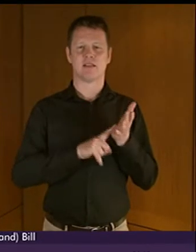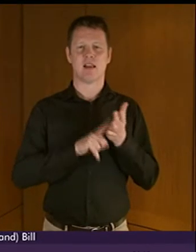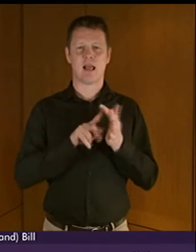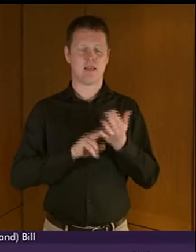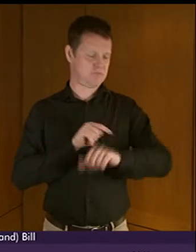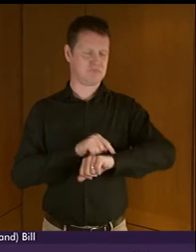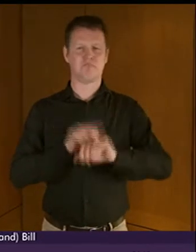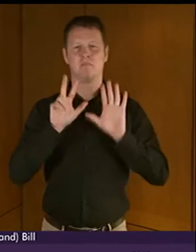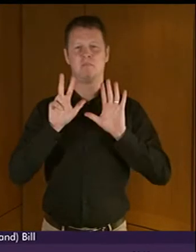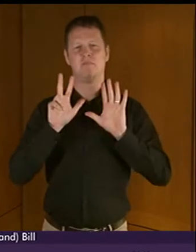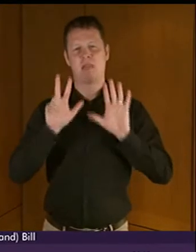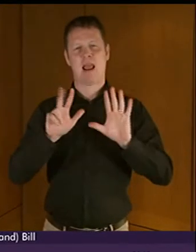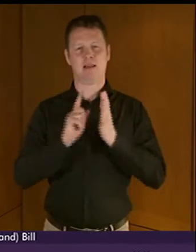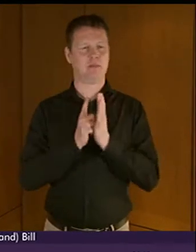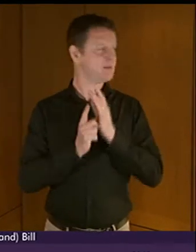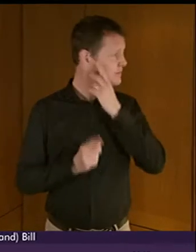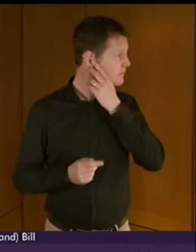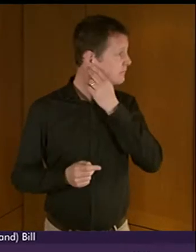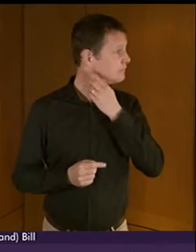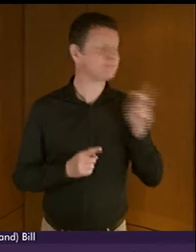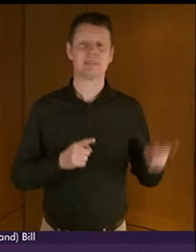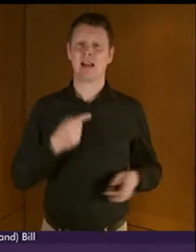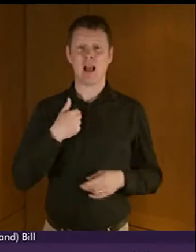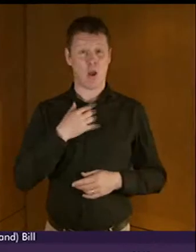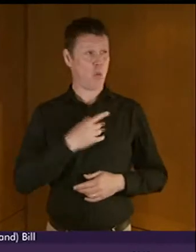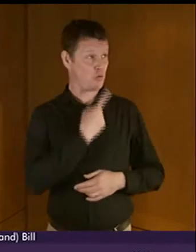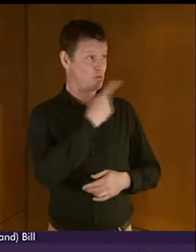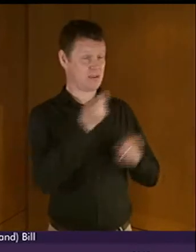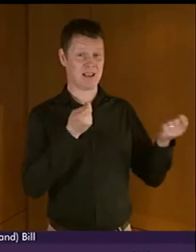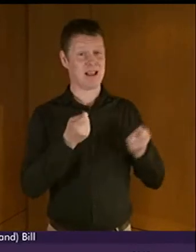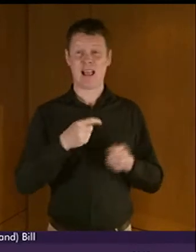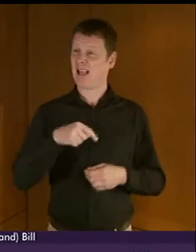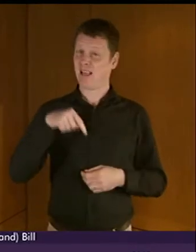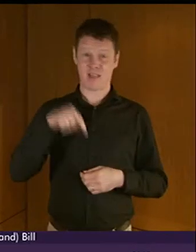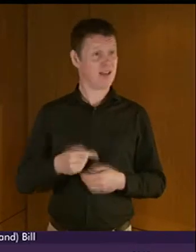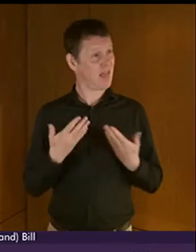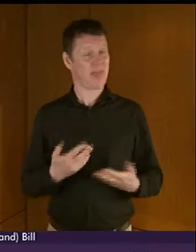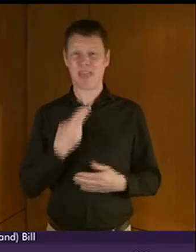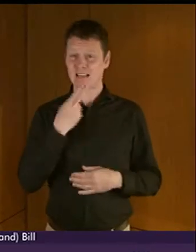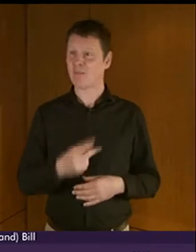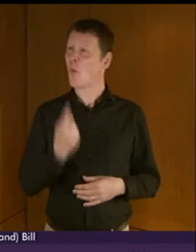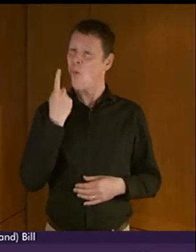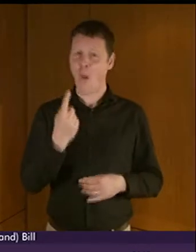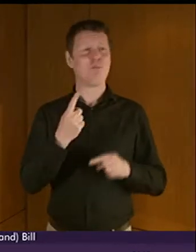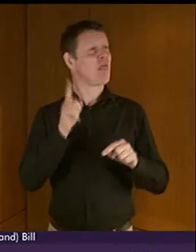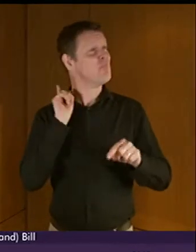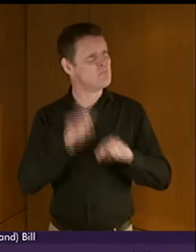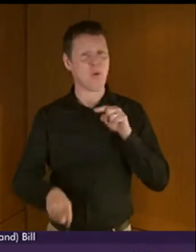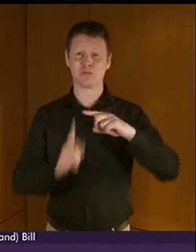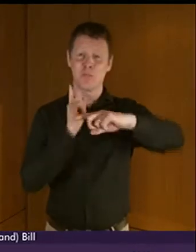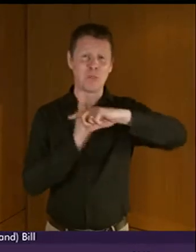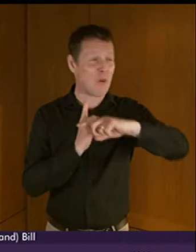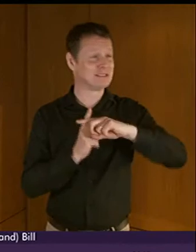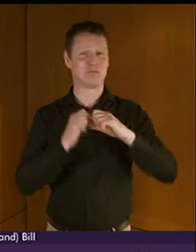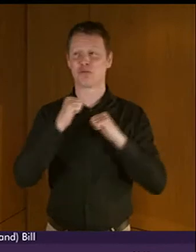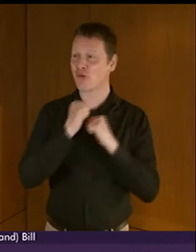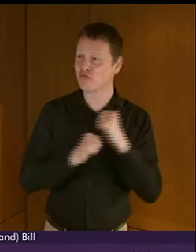Well, can I say Presiding officer I think this has been one of the most genuinely constructive and positive debates I've certainly had a chance to be involved